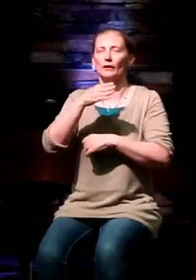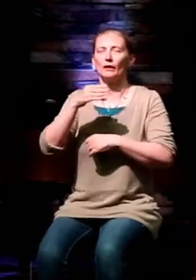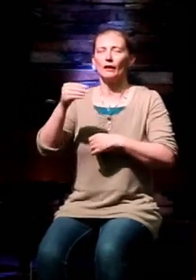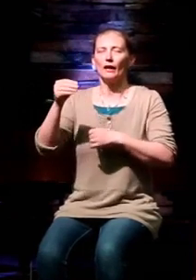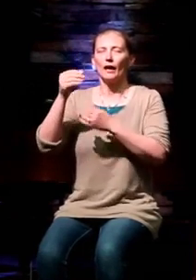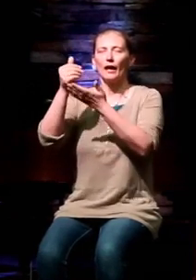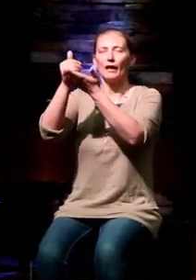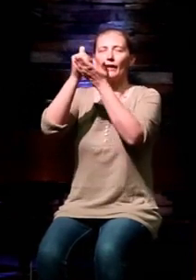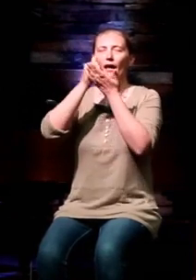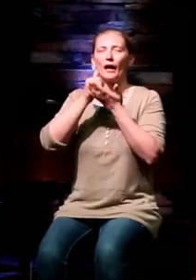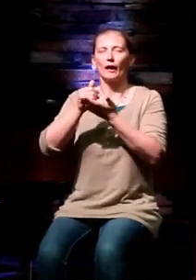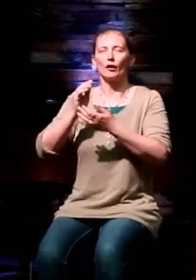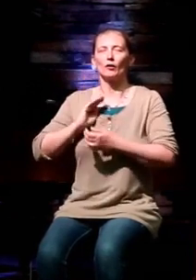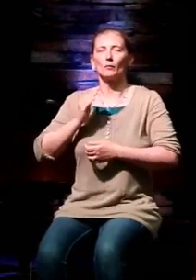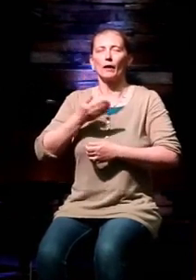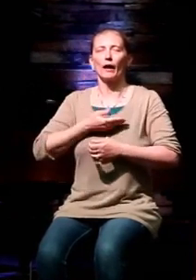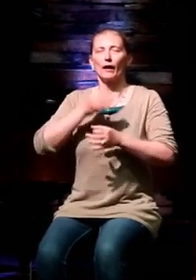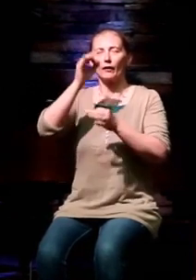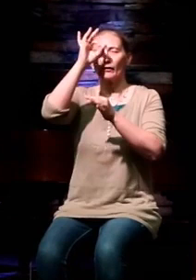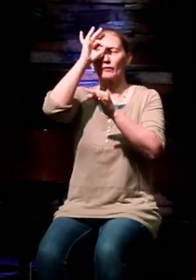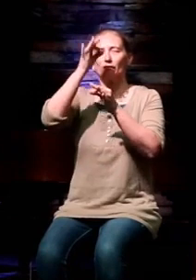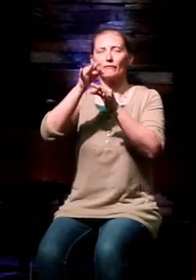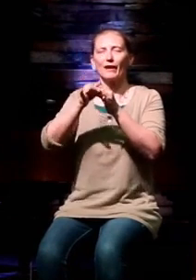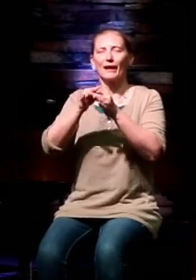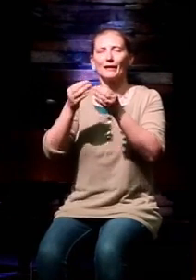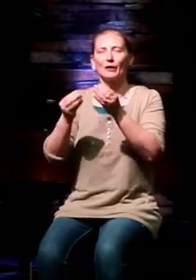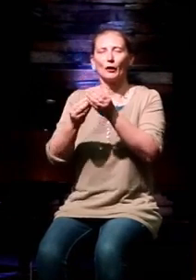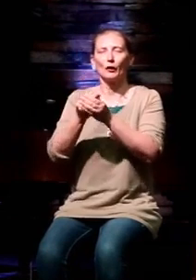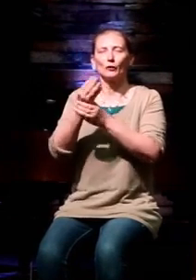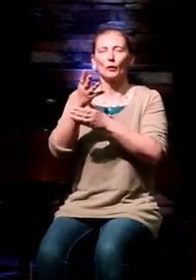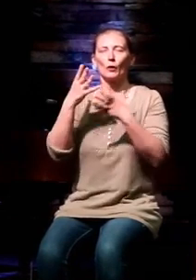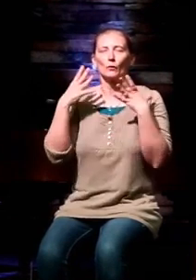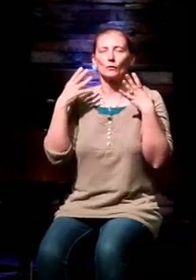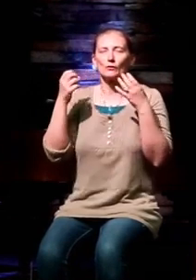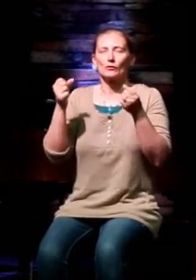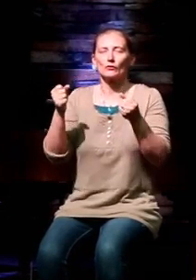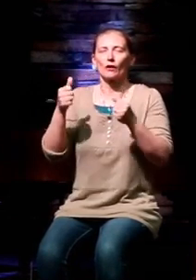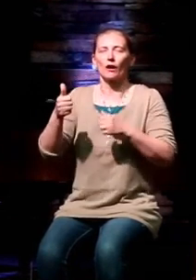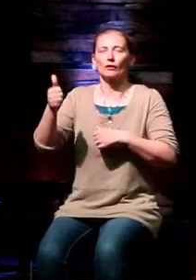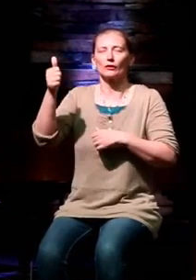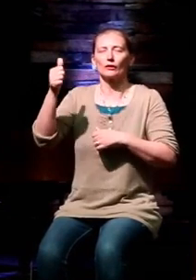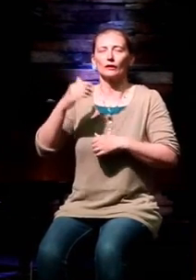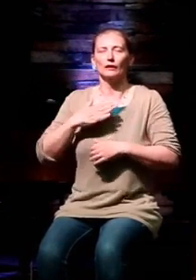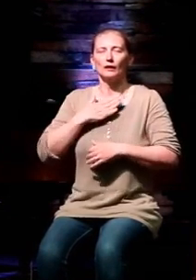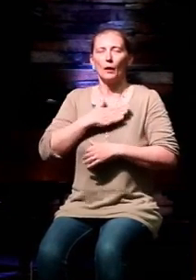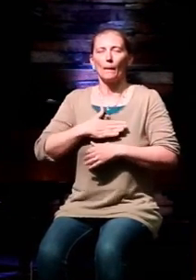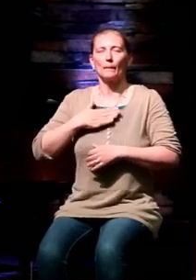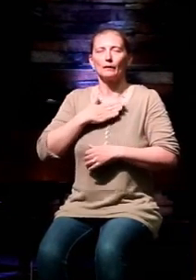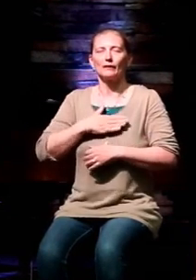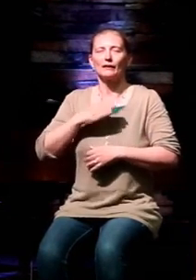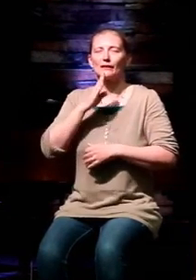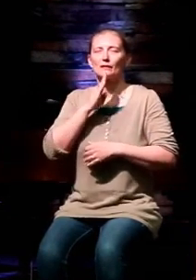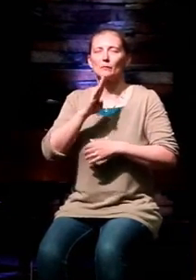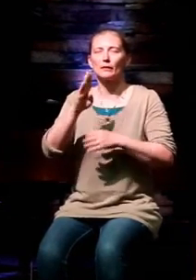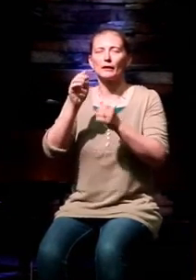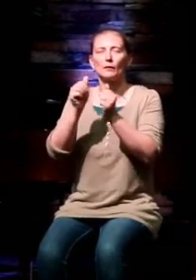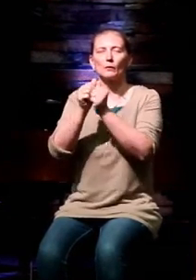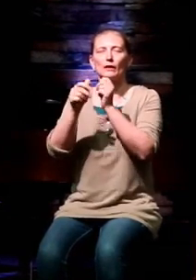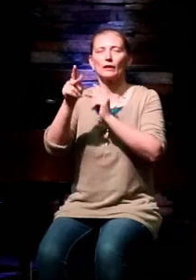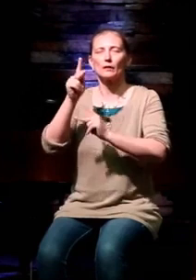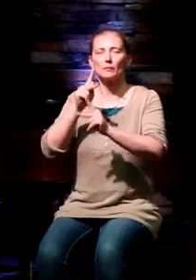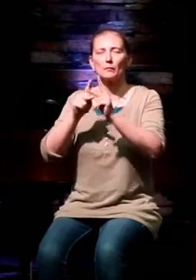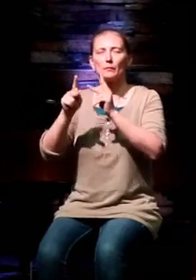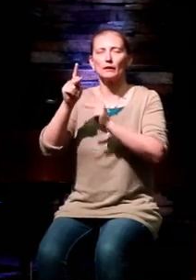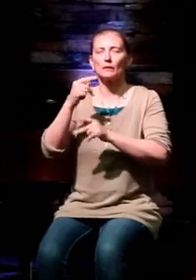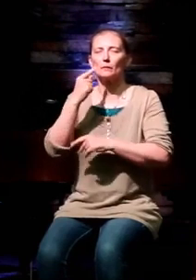those joining us today that you would supply whatever need that they might have in their lives. I pray for those that need healing in their bodies. I pray for